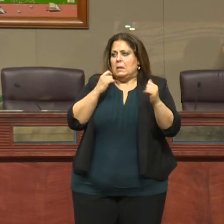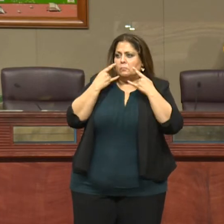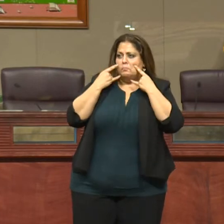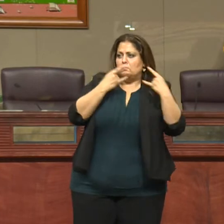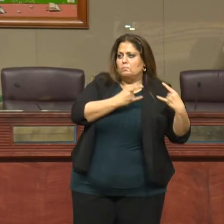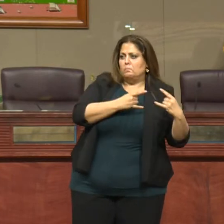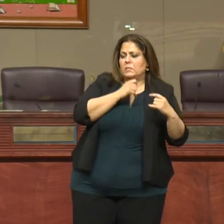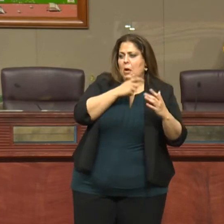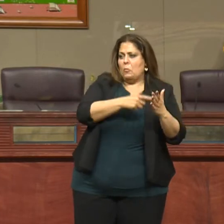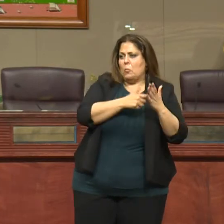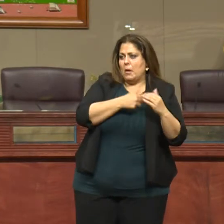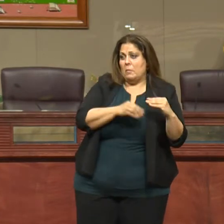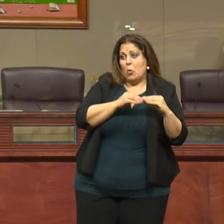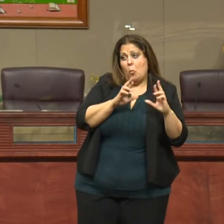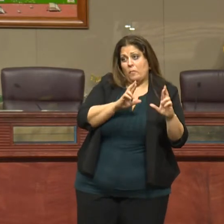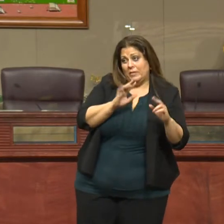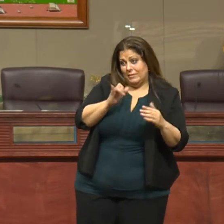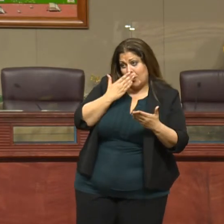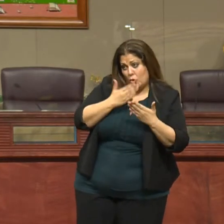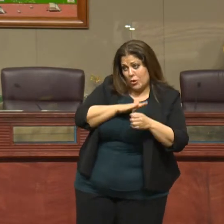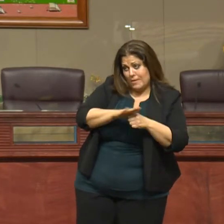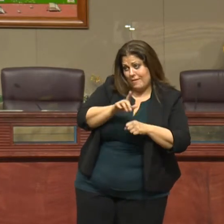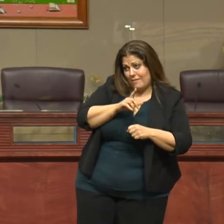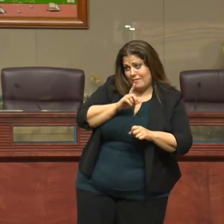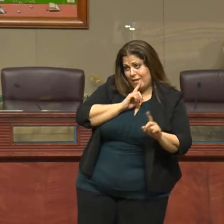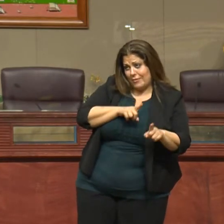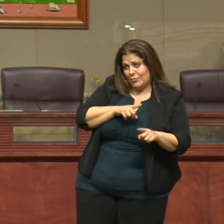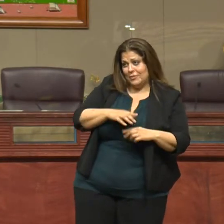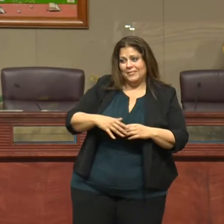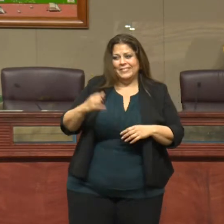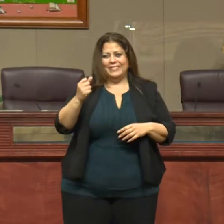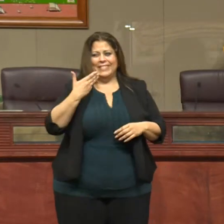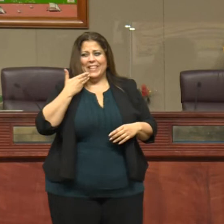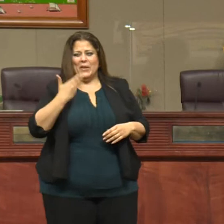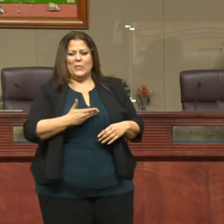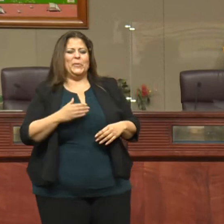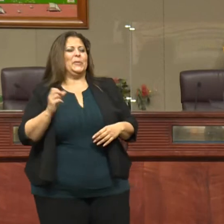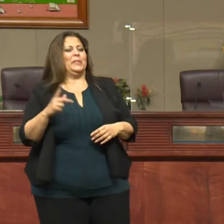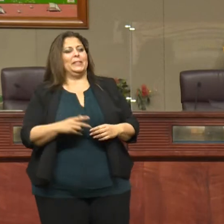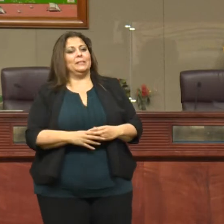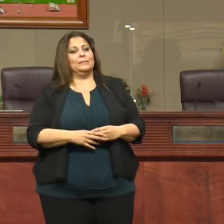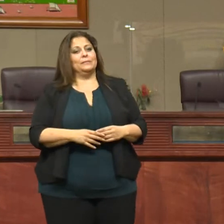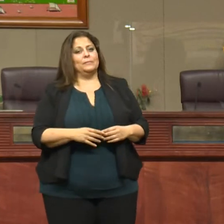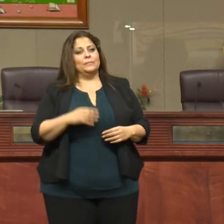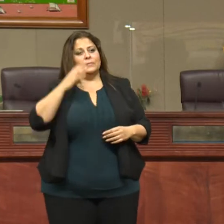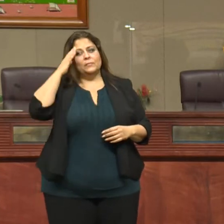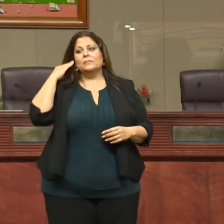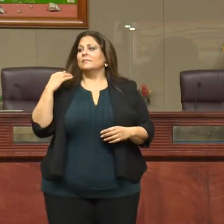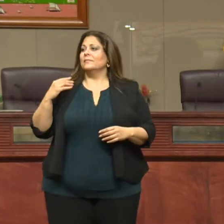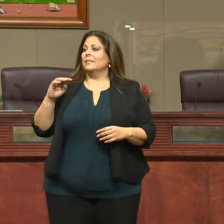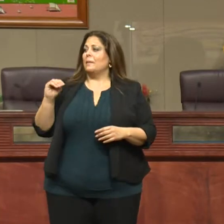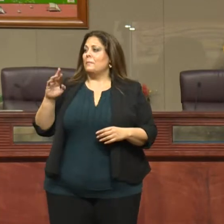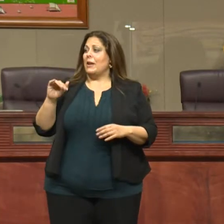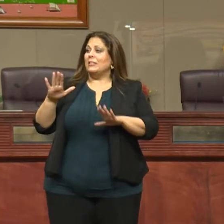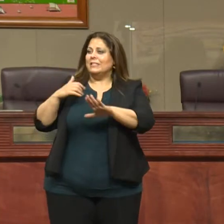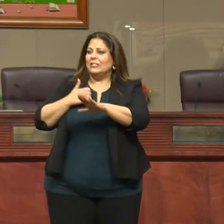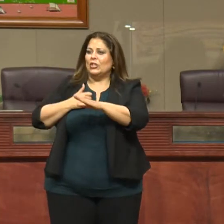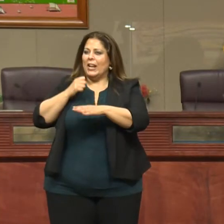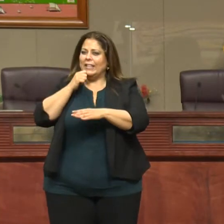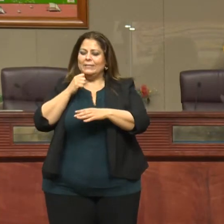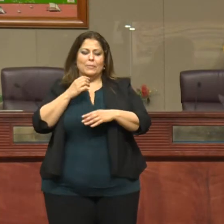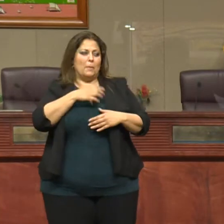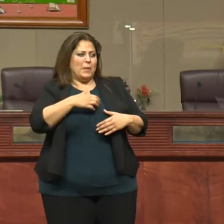This is So Emily. was that good enough answer for you? Okay, So sorry, Mary, I didn't mean to cut you off. no